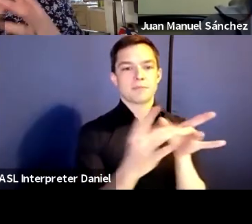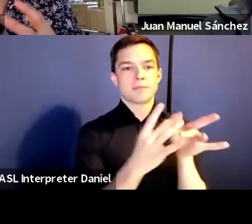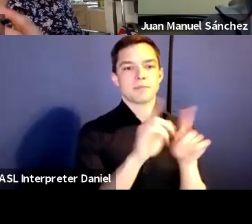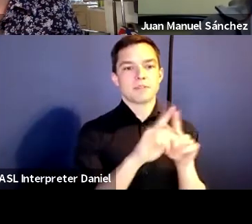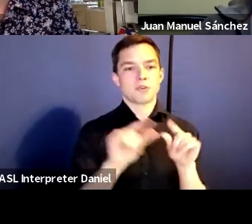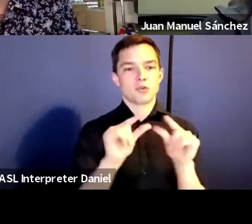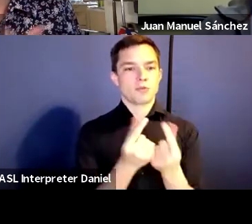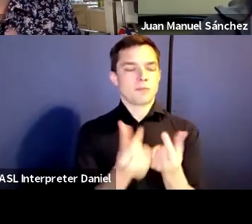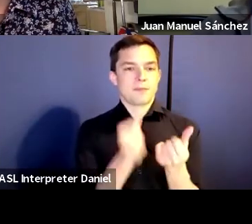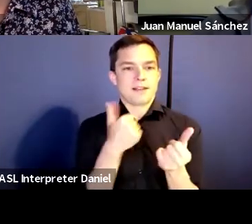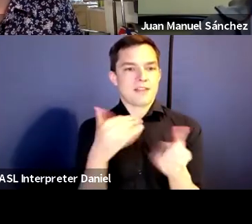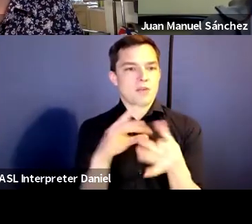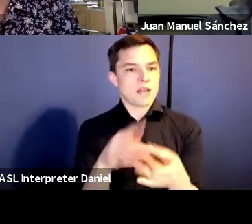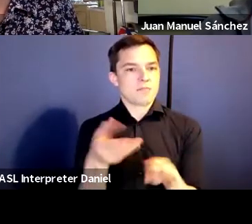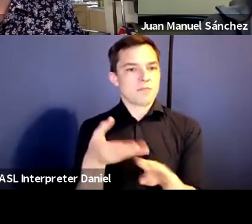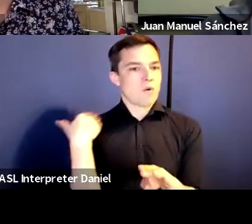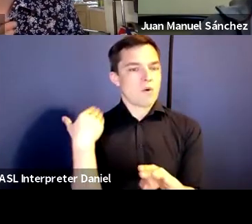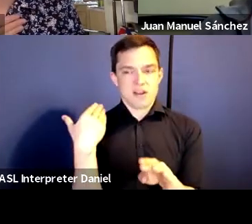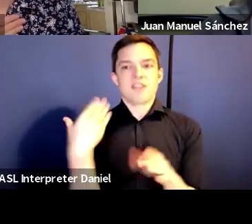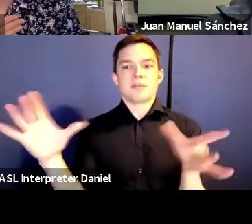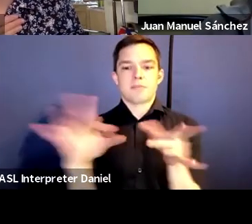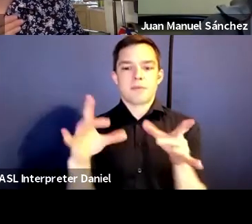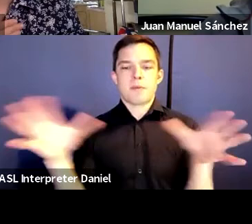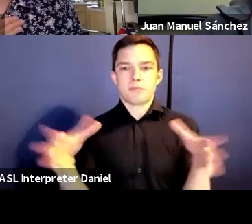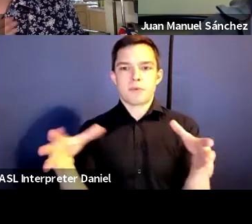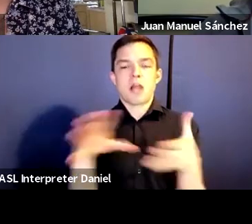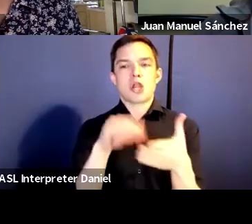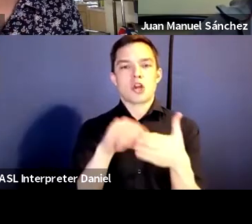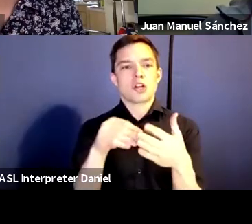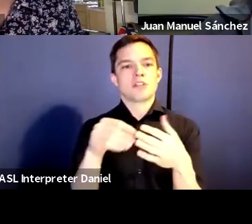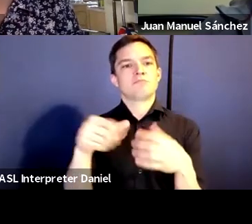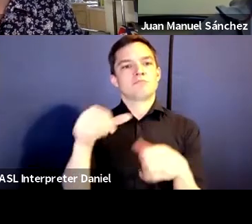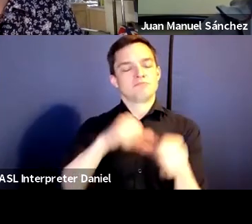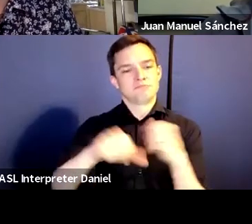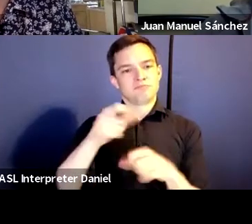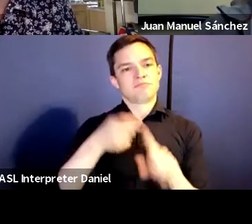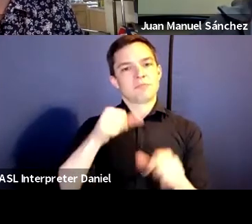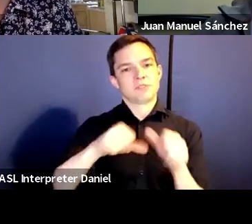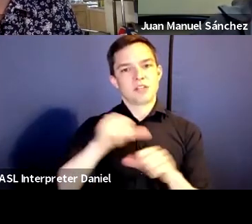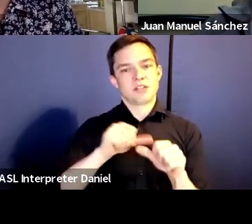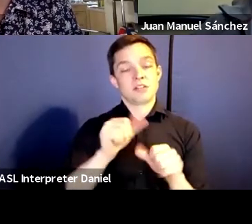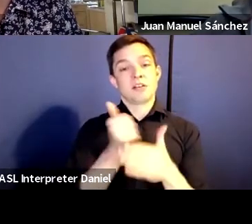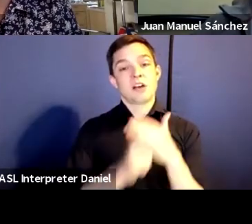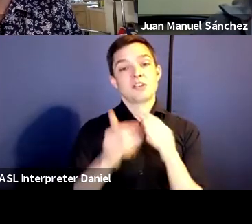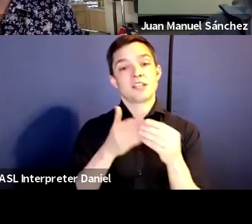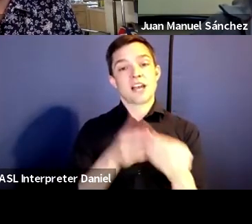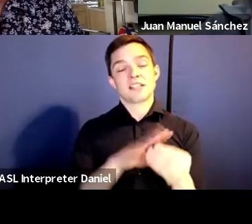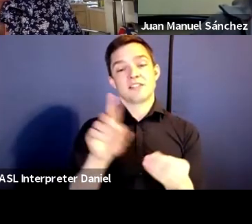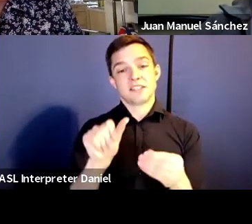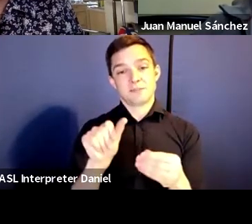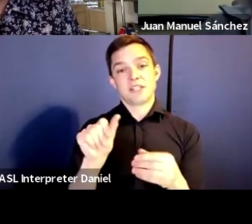that relationship before, so that they can learn from each other, so that we can do the work under the guidance of the disability